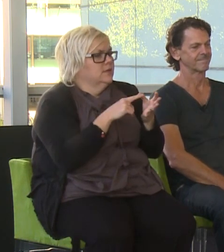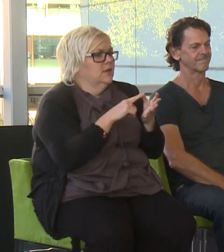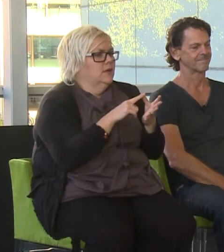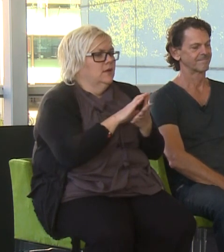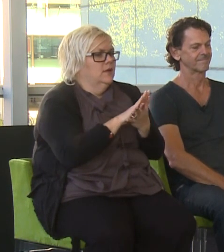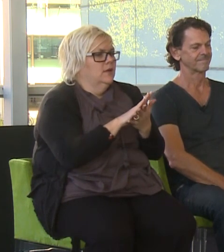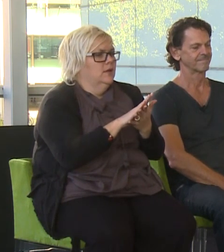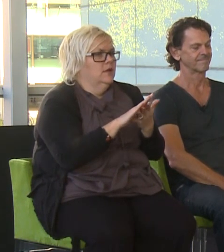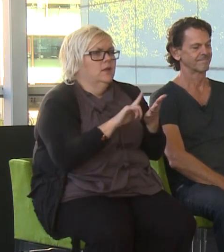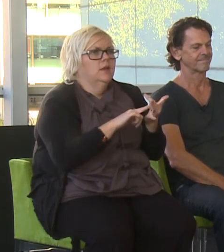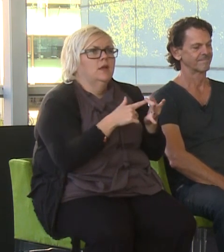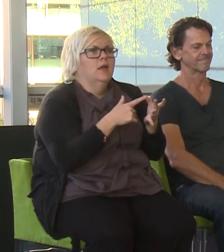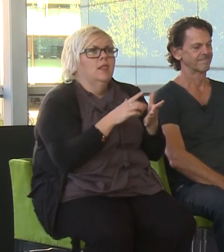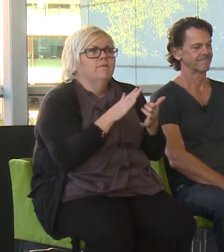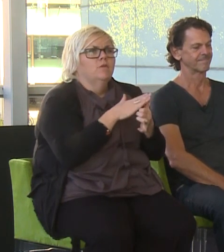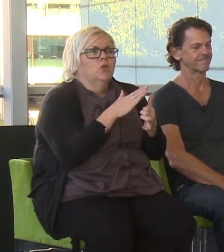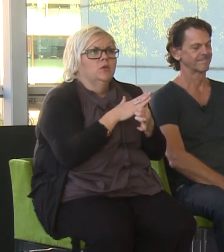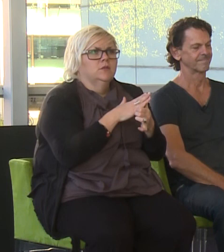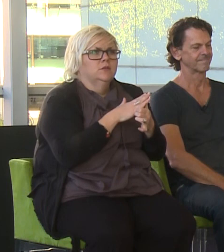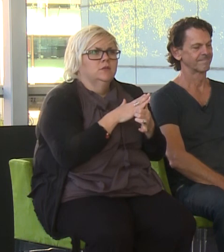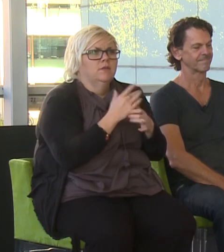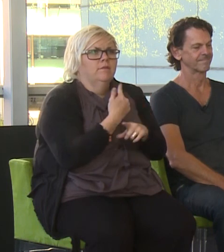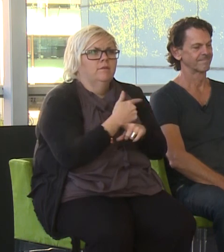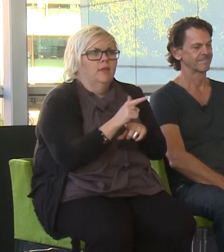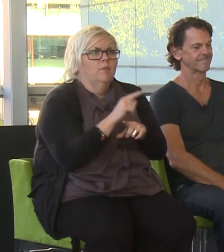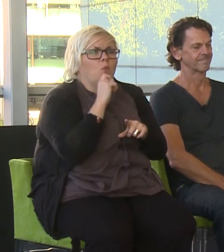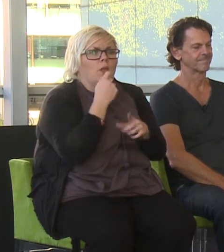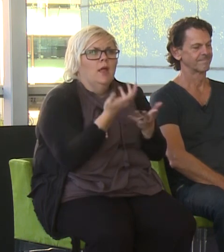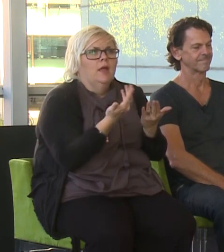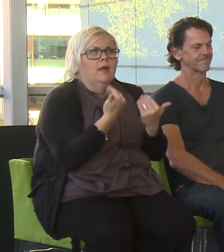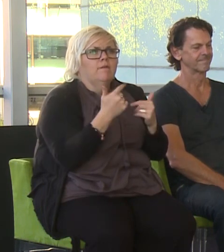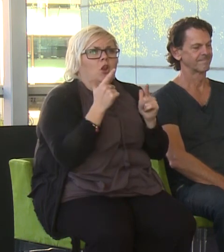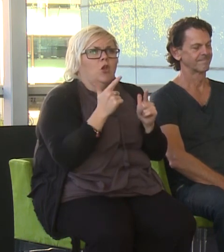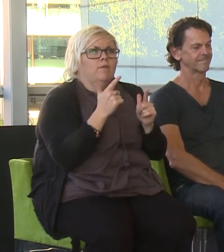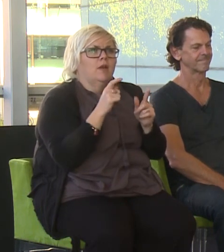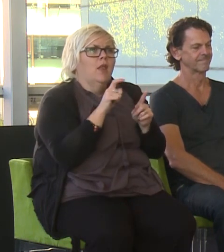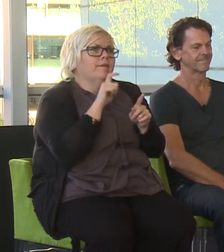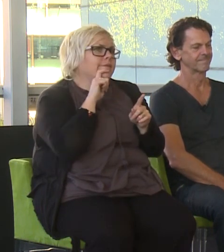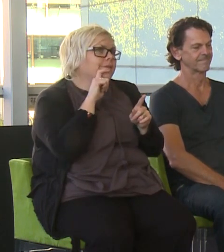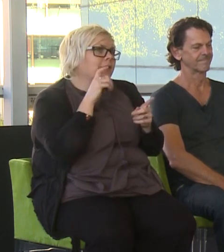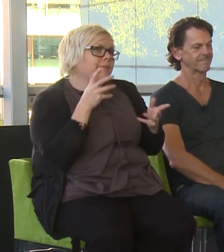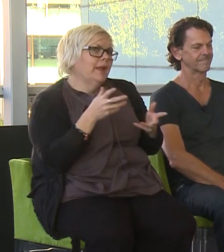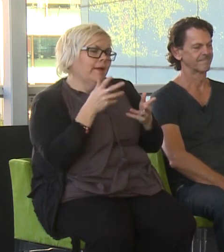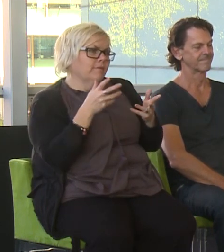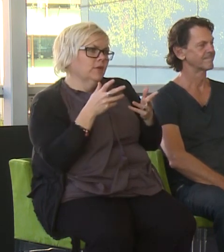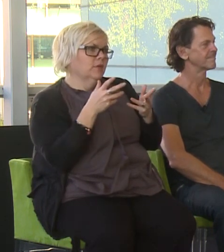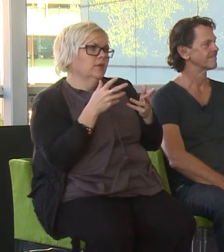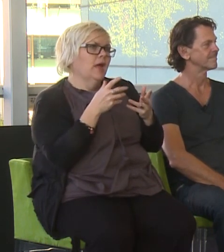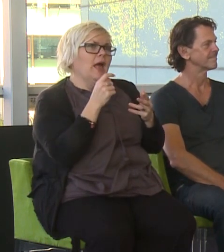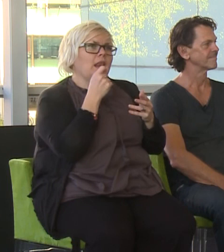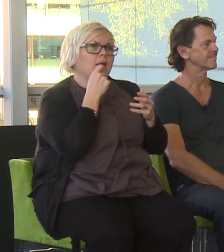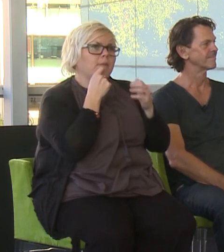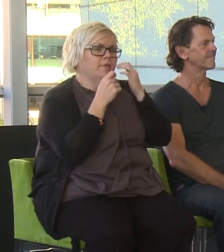big budget film as director, will inject a lot of playfulness and perhaps, judging by the trailer, a pinch